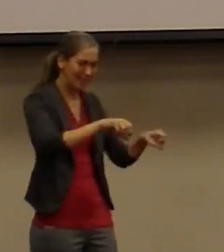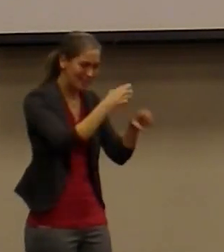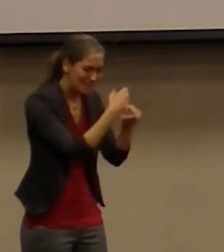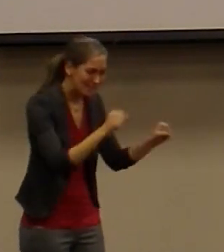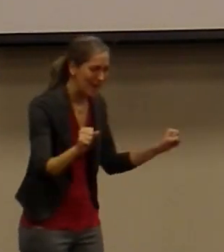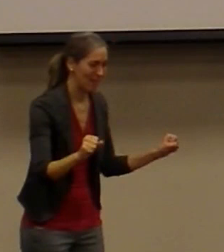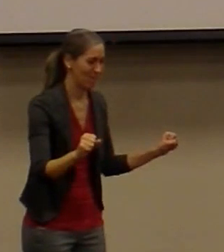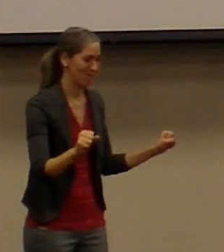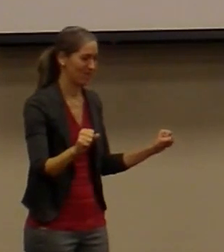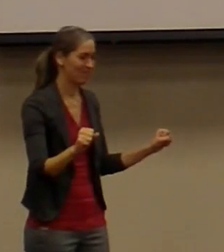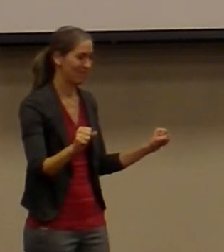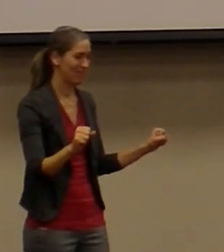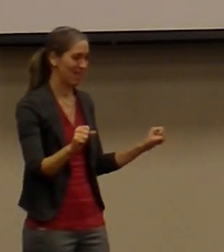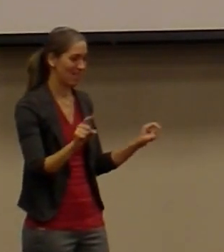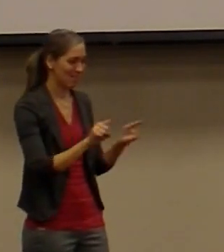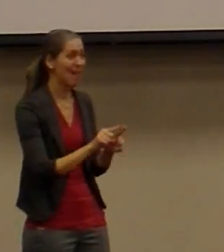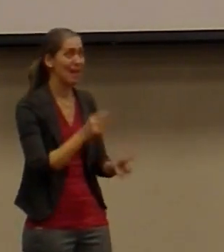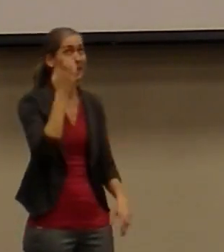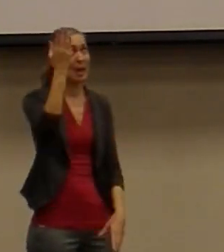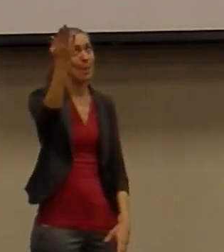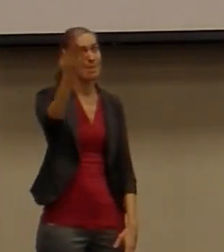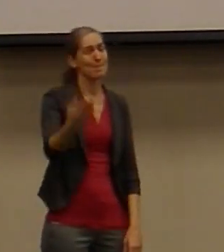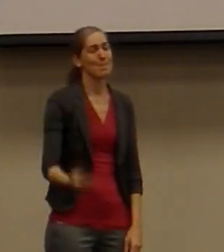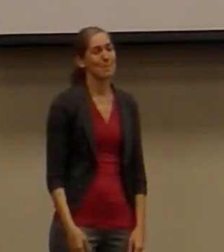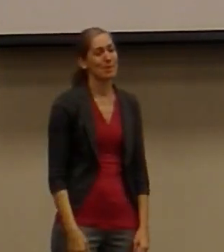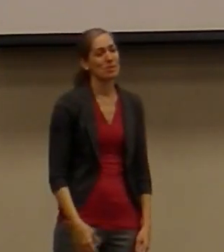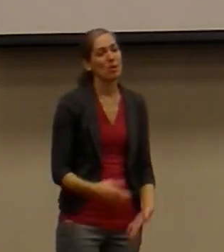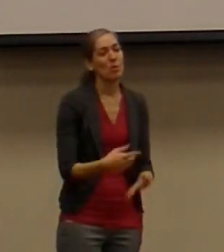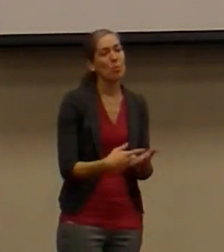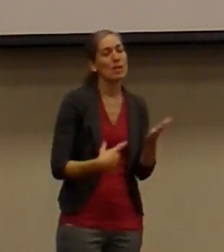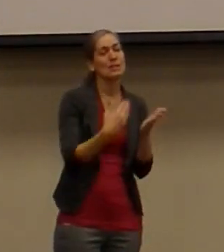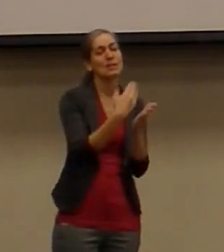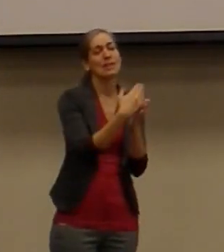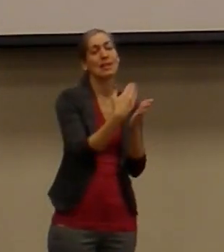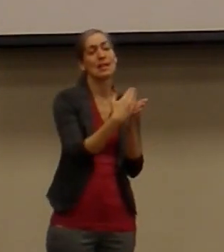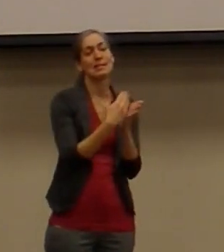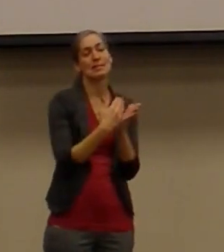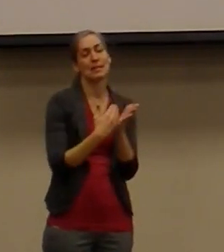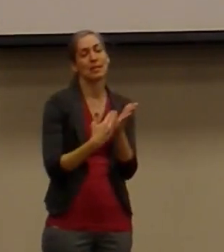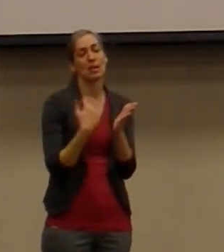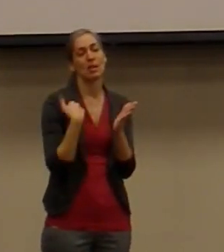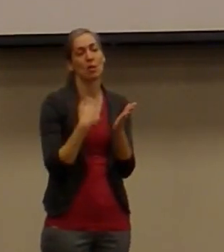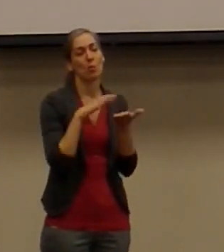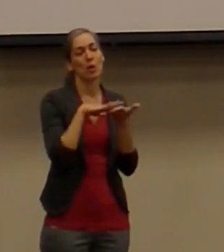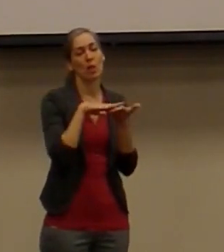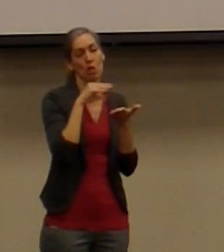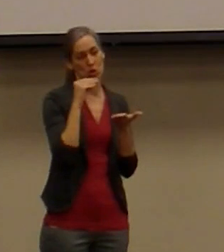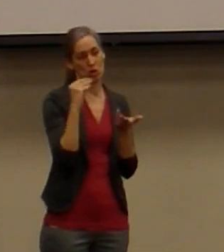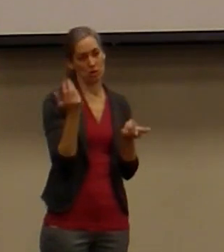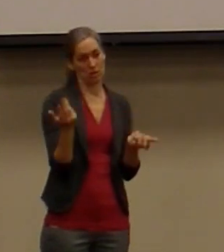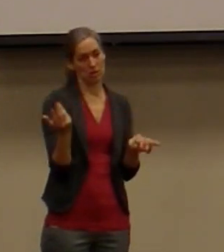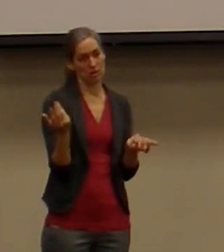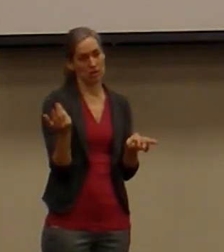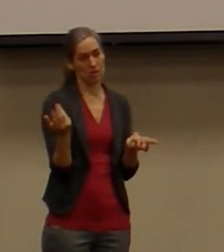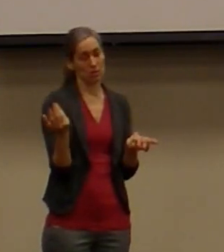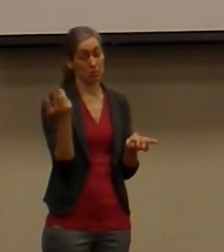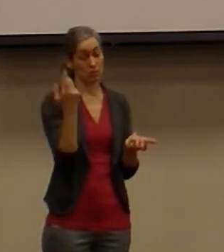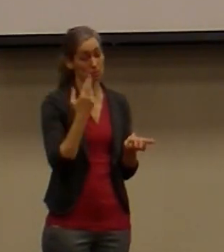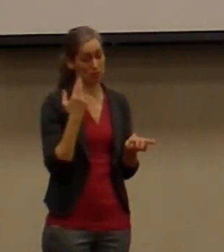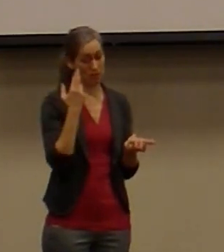save in this way." What are the lessons that we might learn from this? We